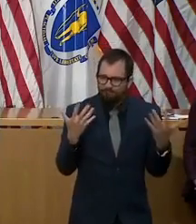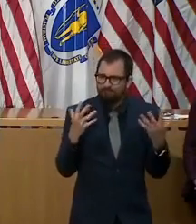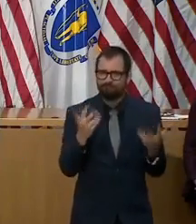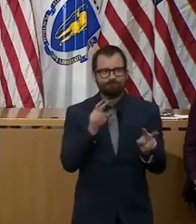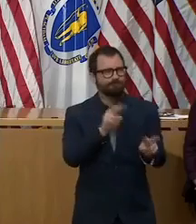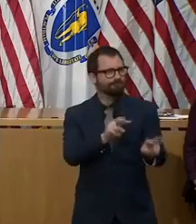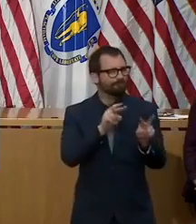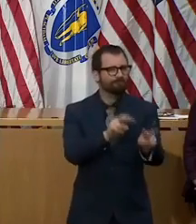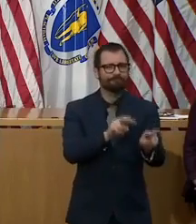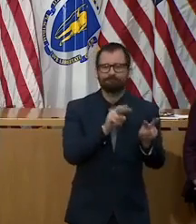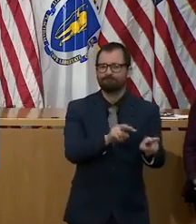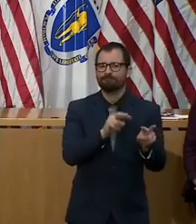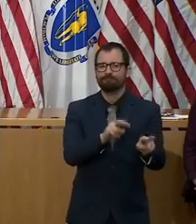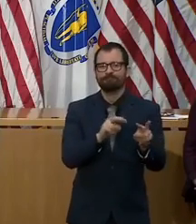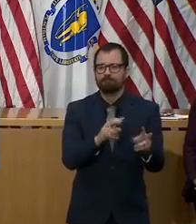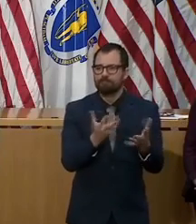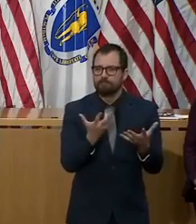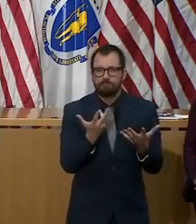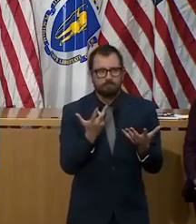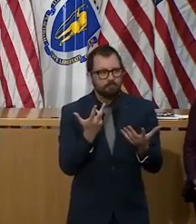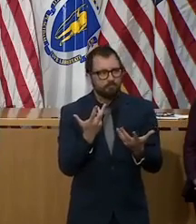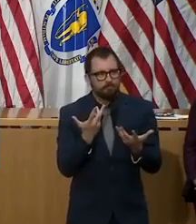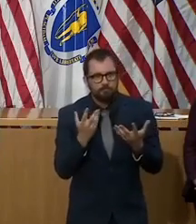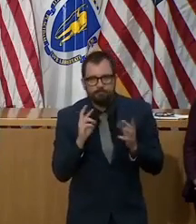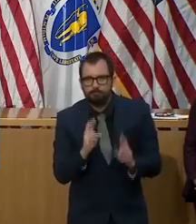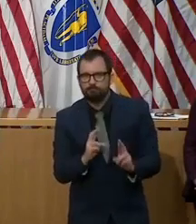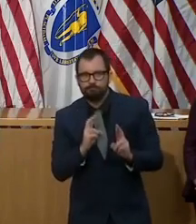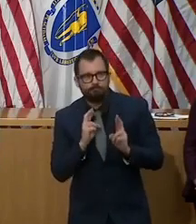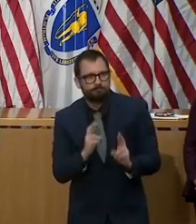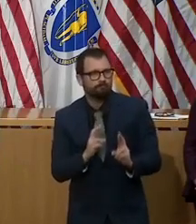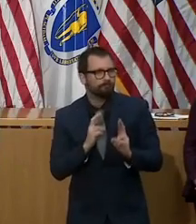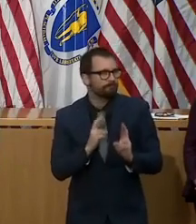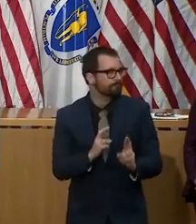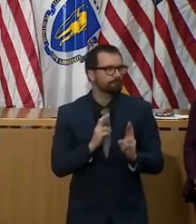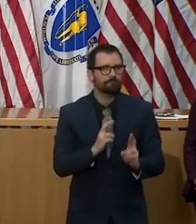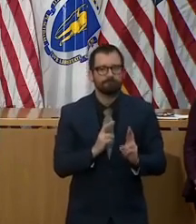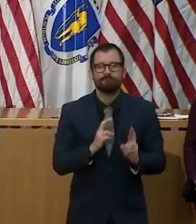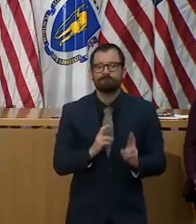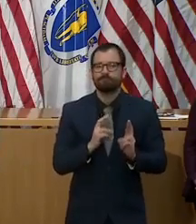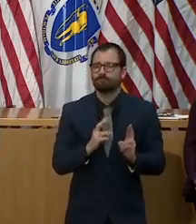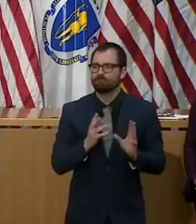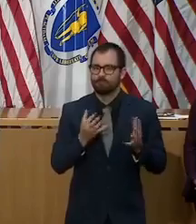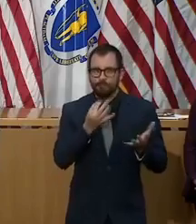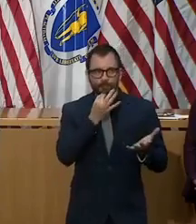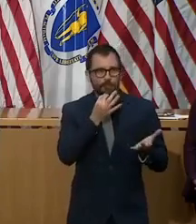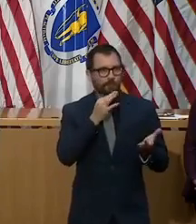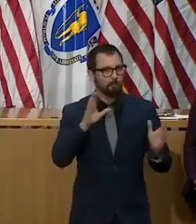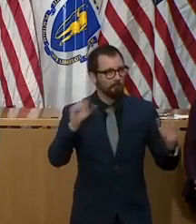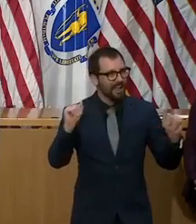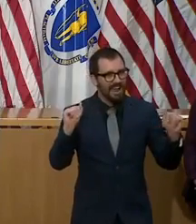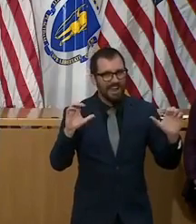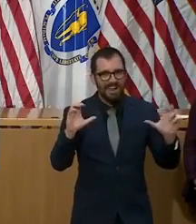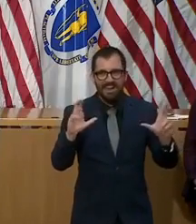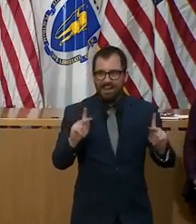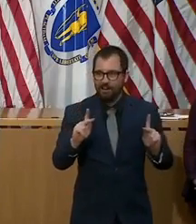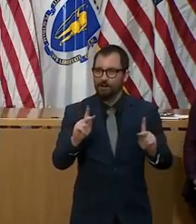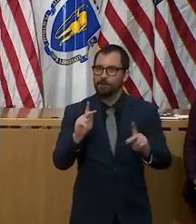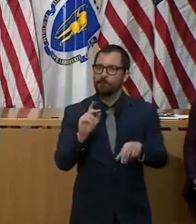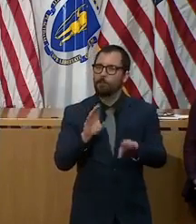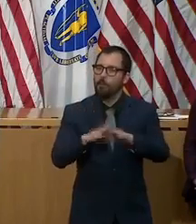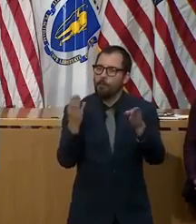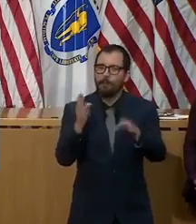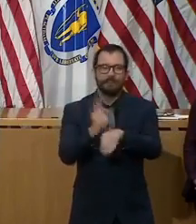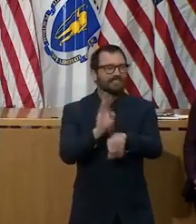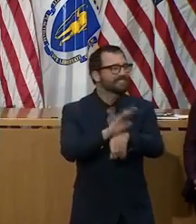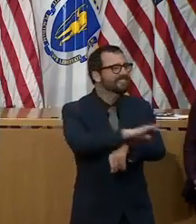for business. I know we'll get there soon, but we have to be smart about how we do it and recognize and understand